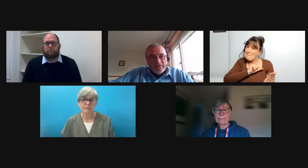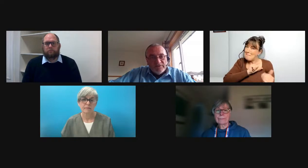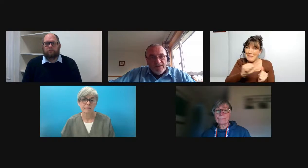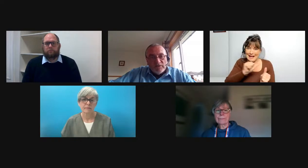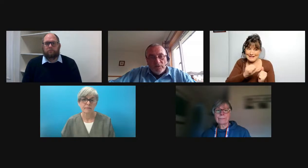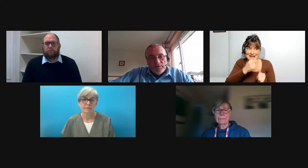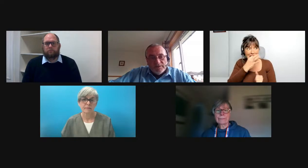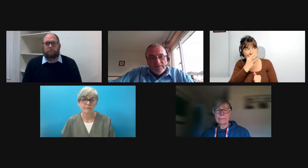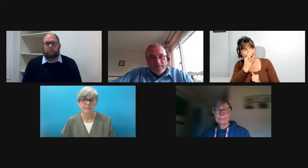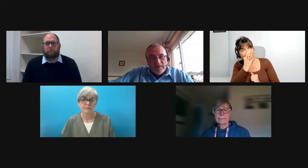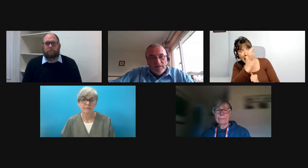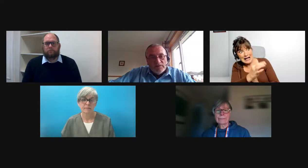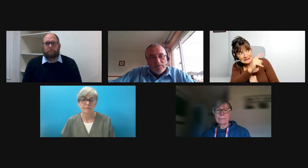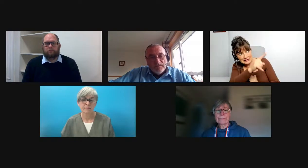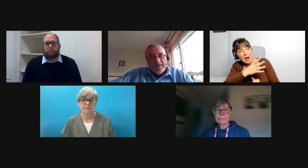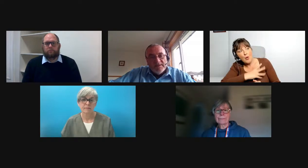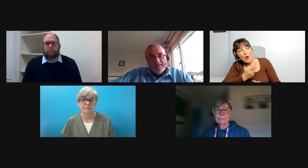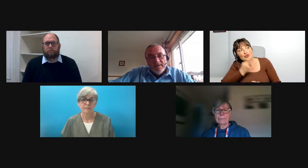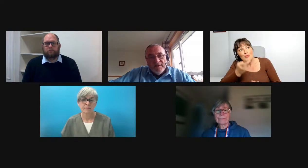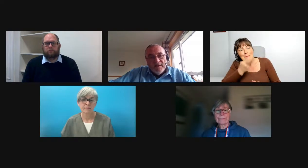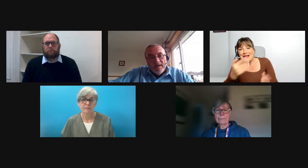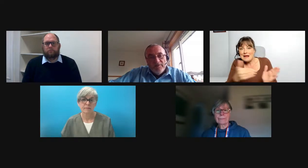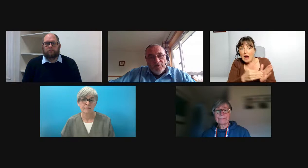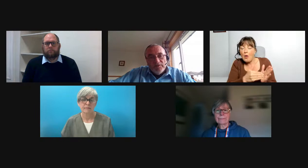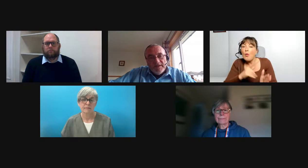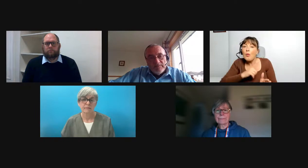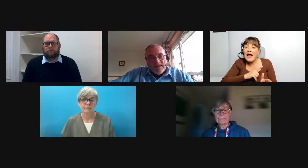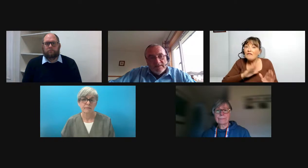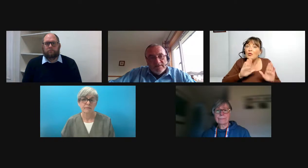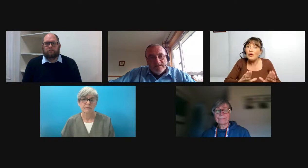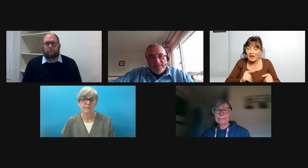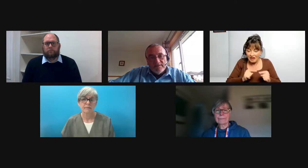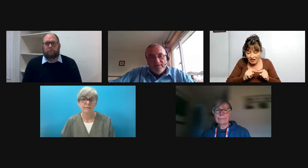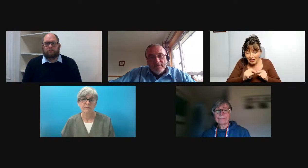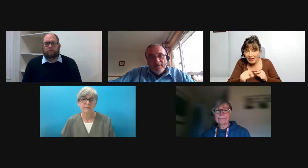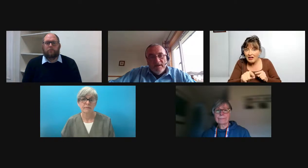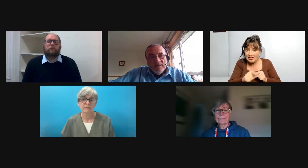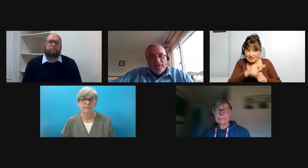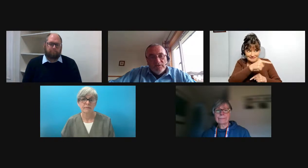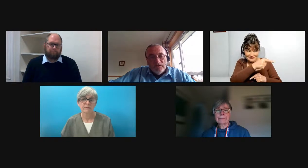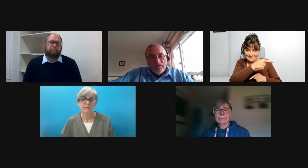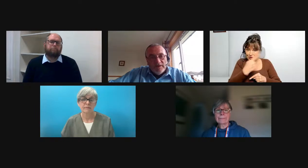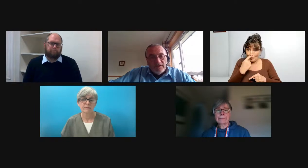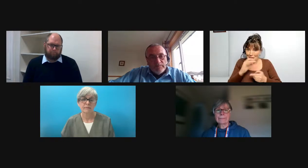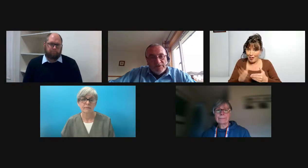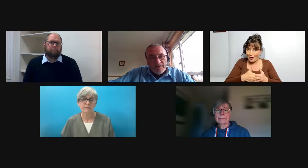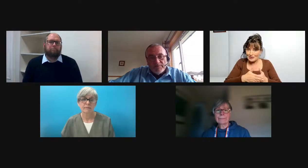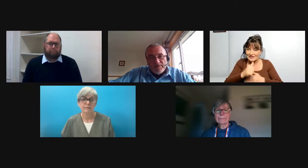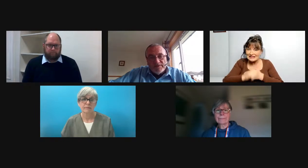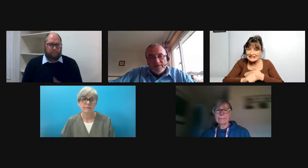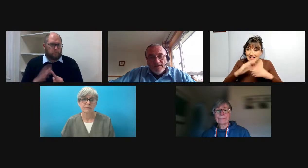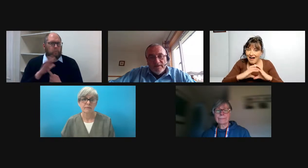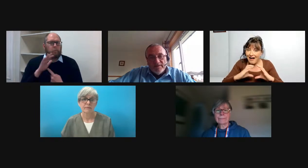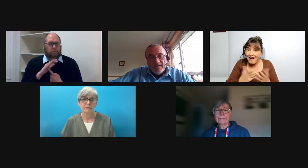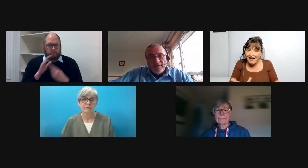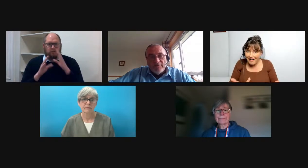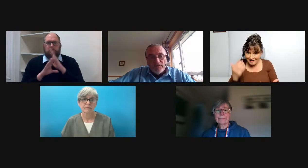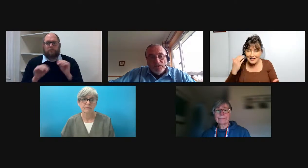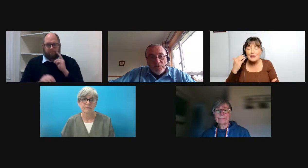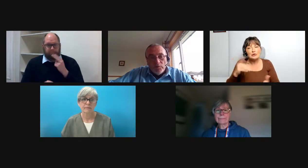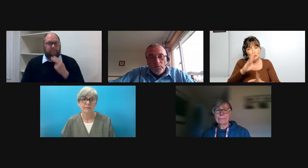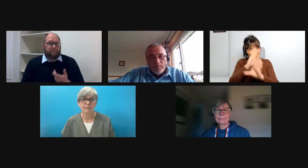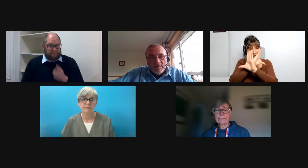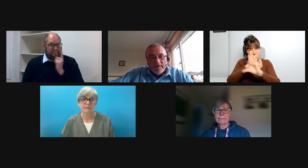GP surgeries close. So please, if you do take medicines and your prescriptions are